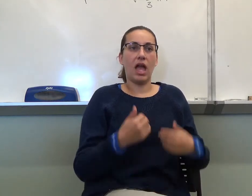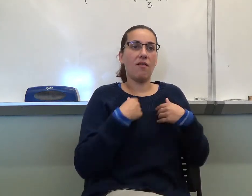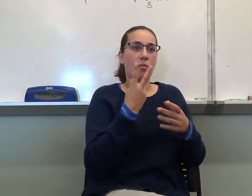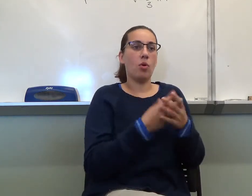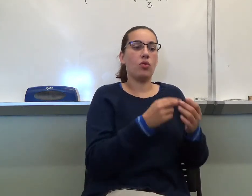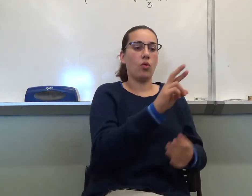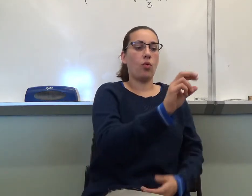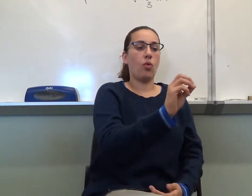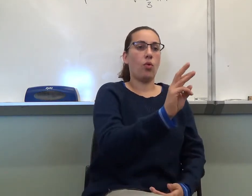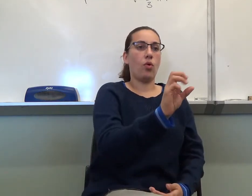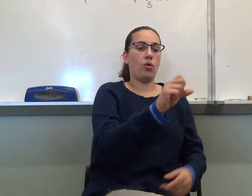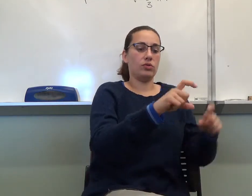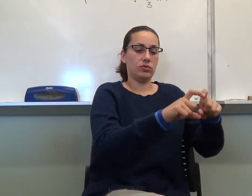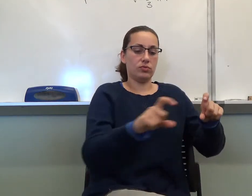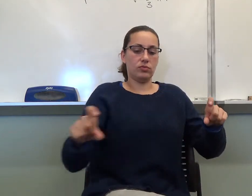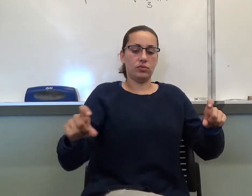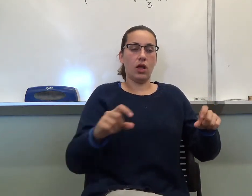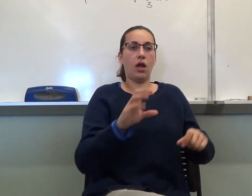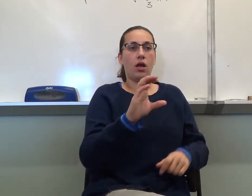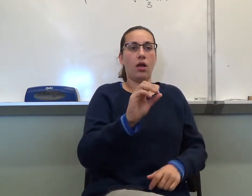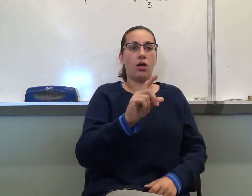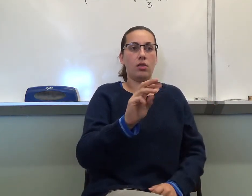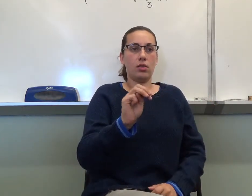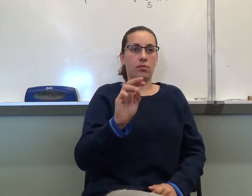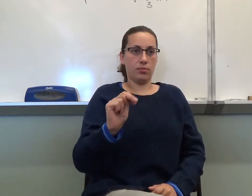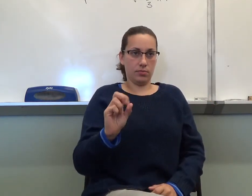Okay, now columns are vertical.